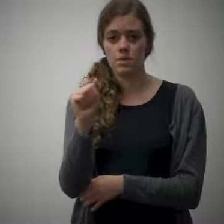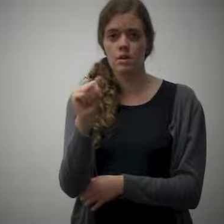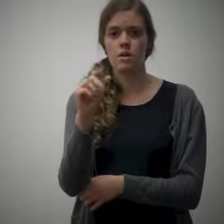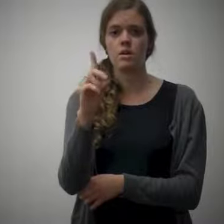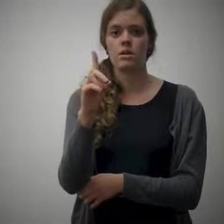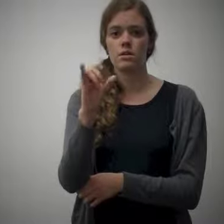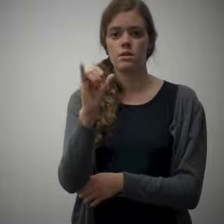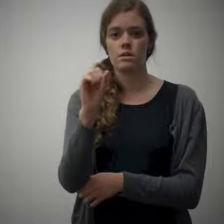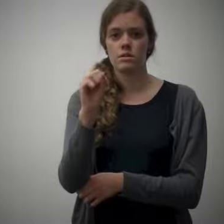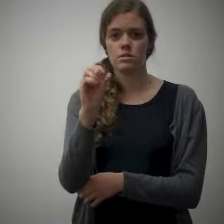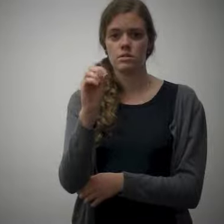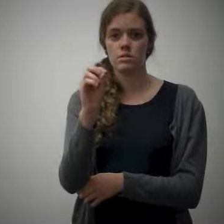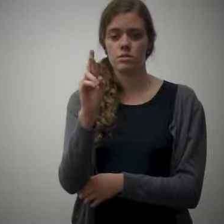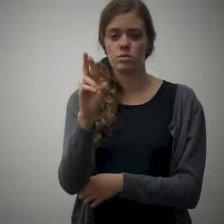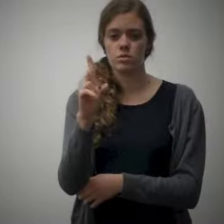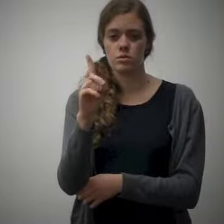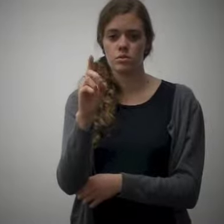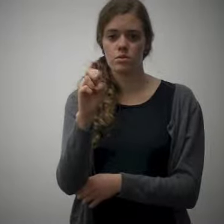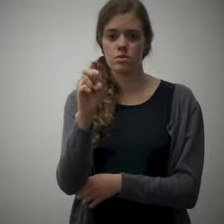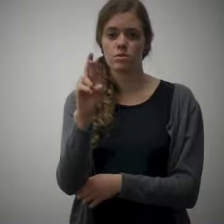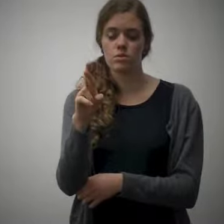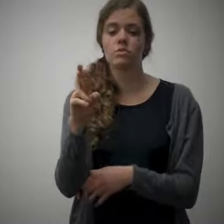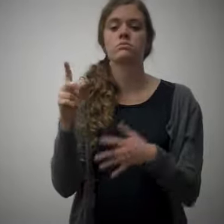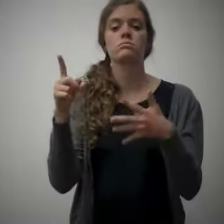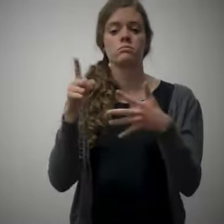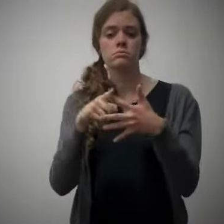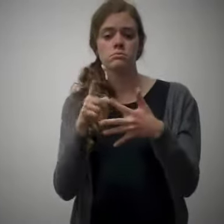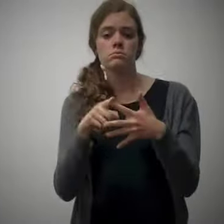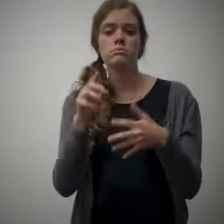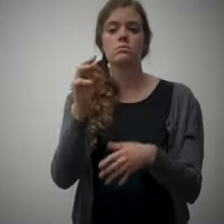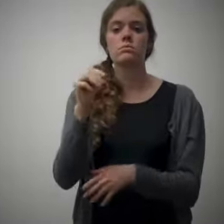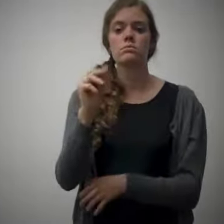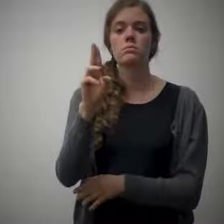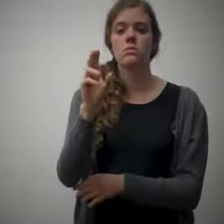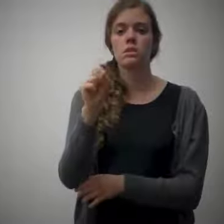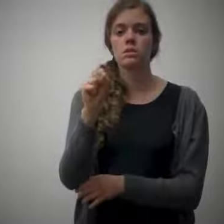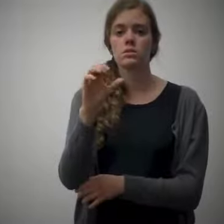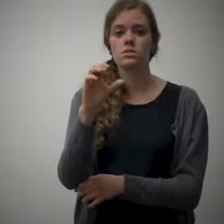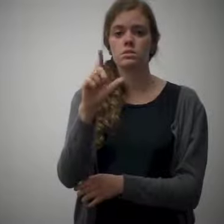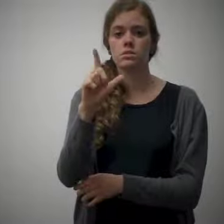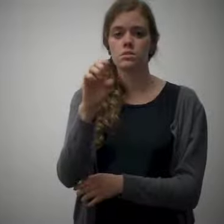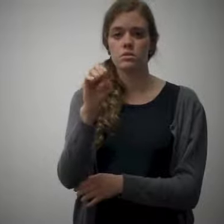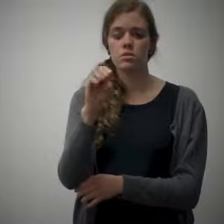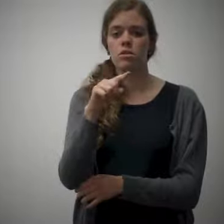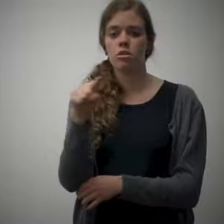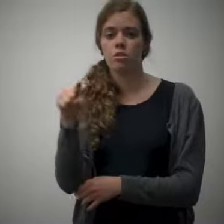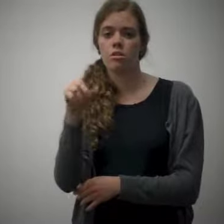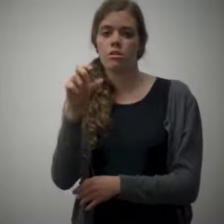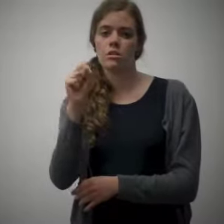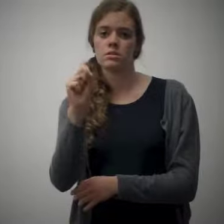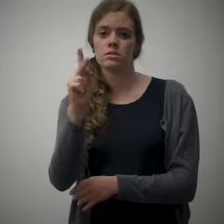disorder, repetitive motion injuries, tennis elbow, and mouse thumb.